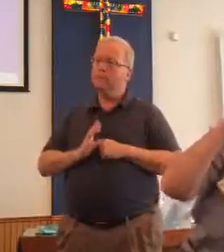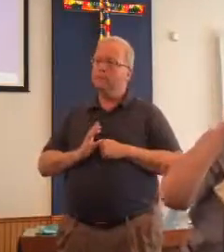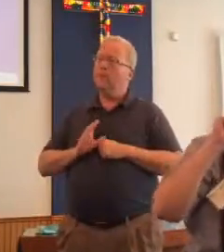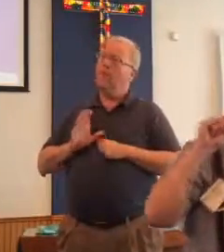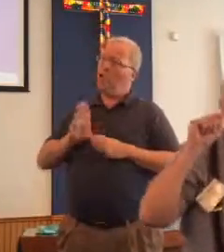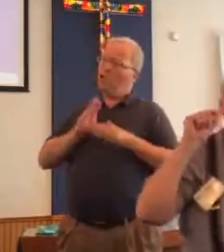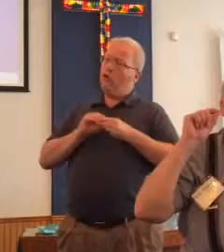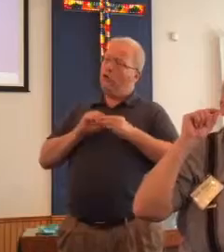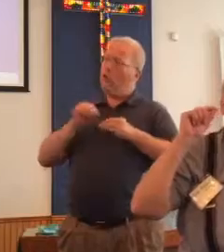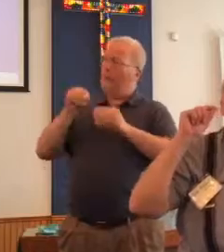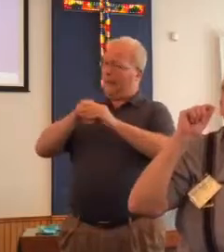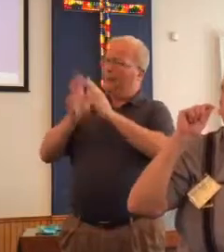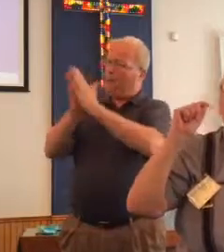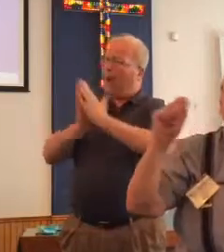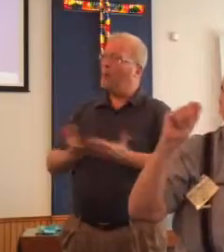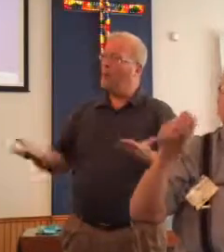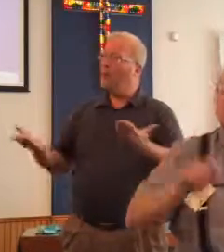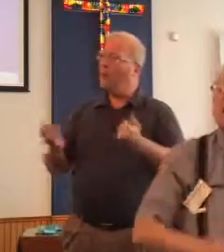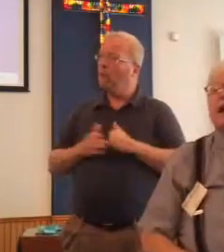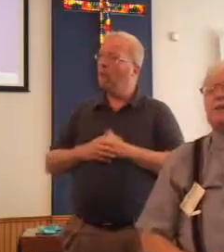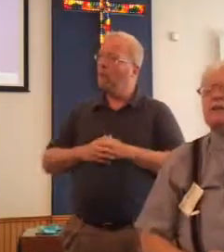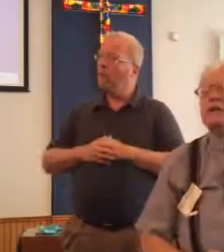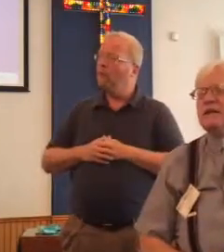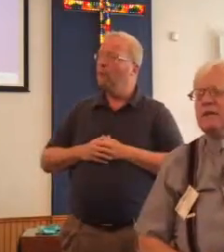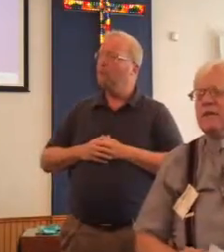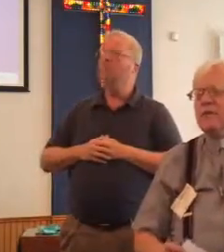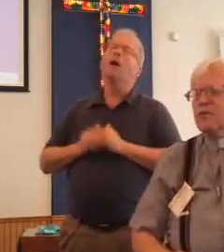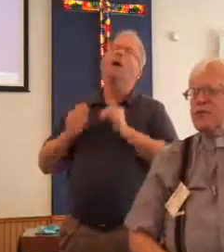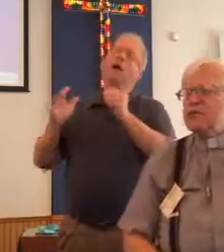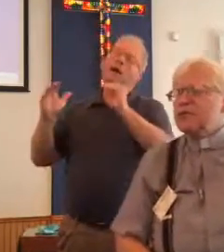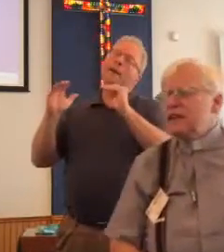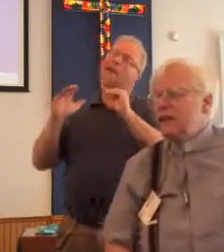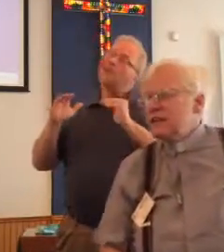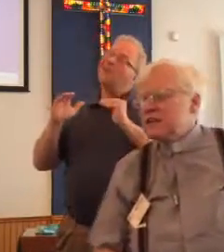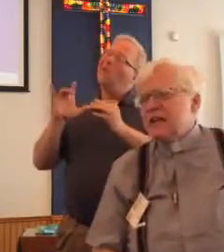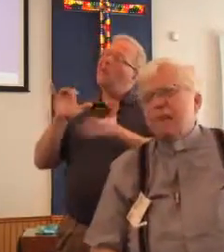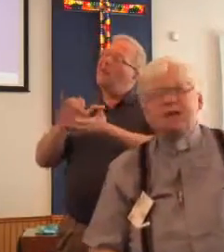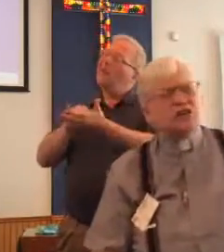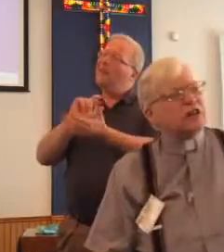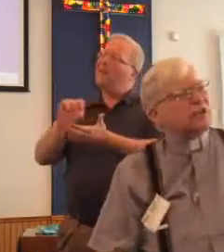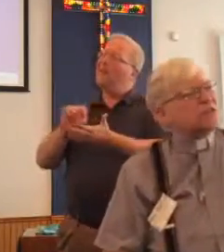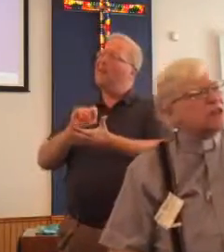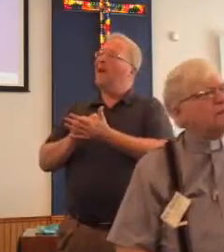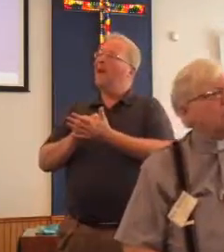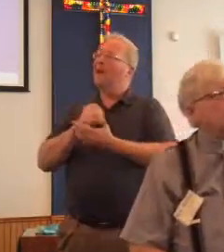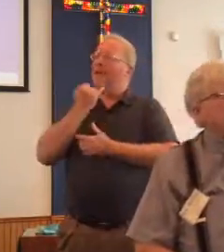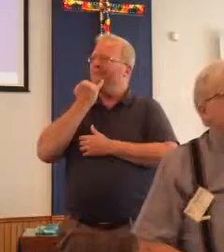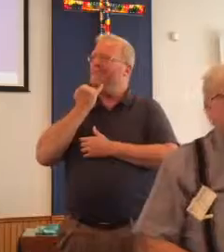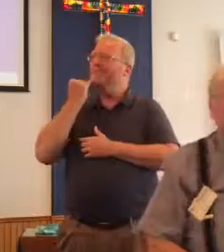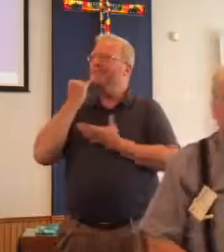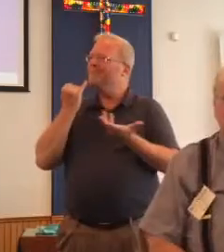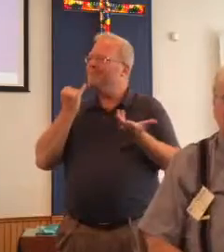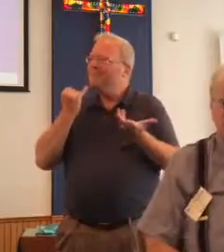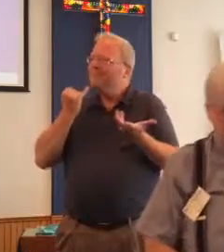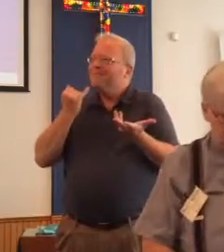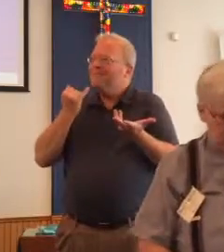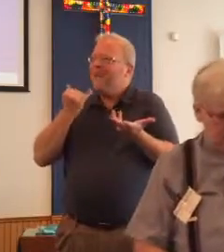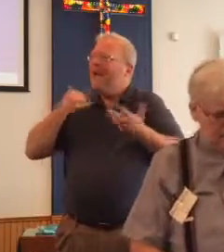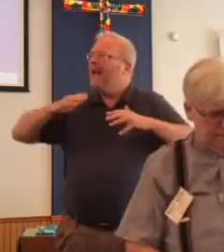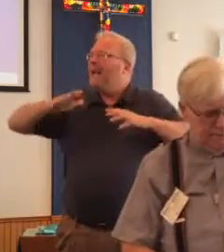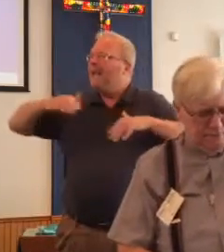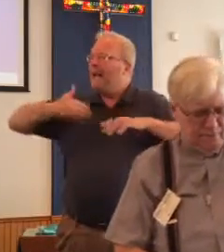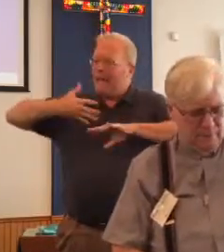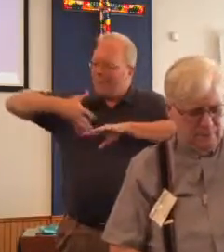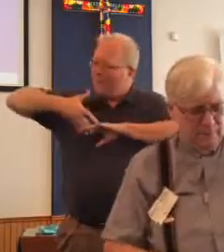Now, at this time, the Hebrews were still establishing themselves in the Promised Land.